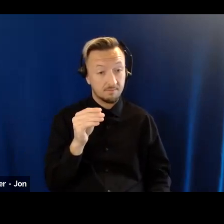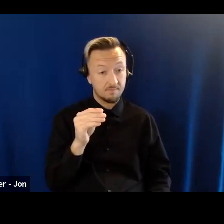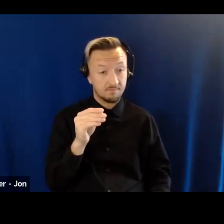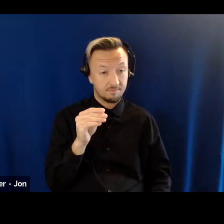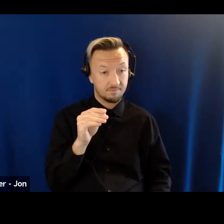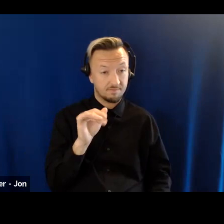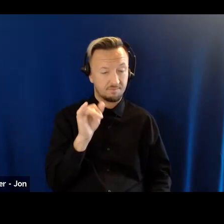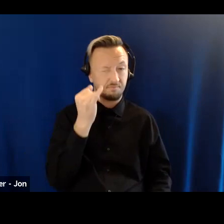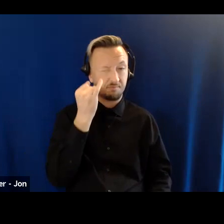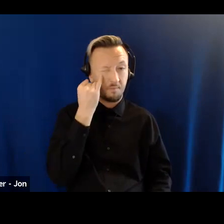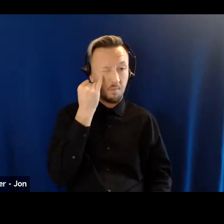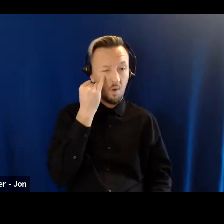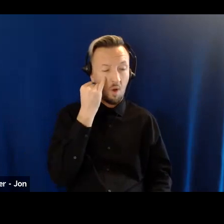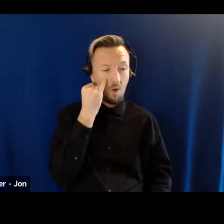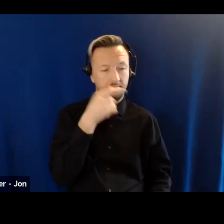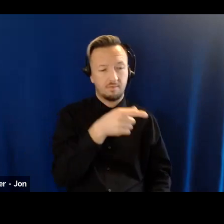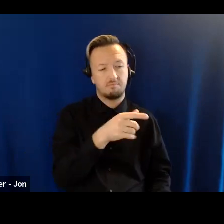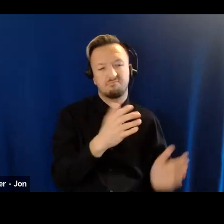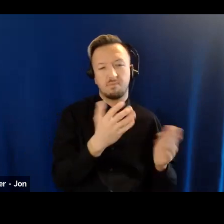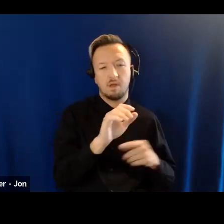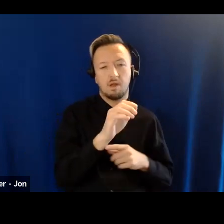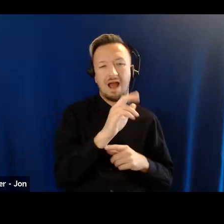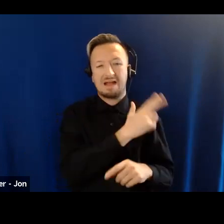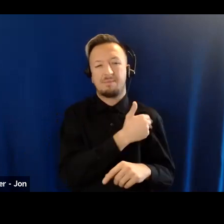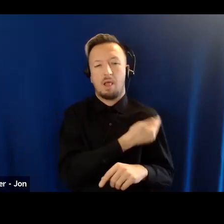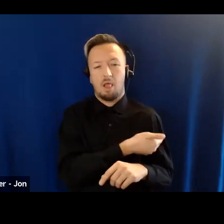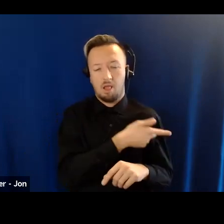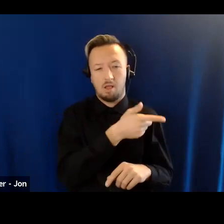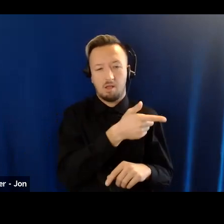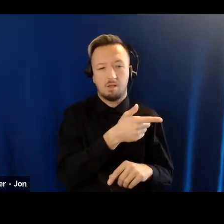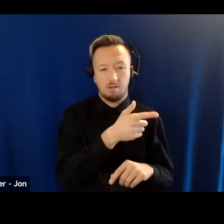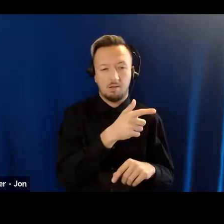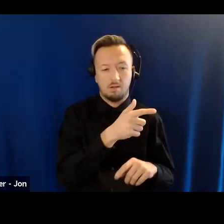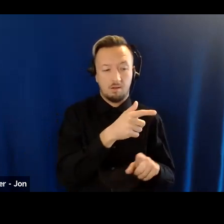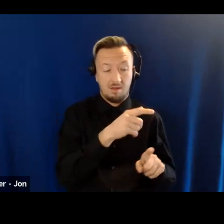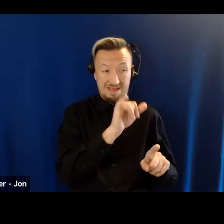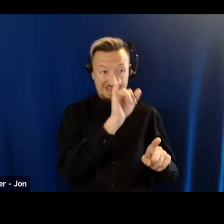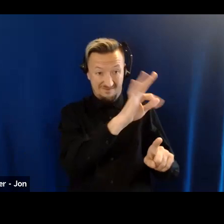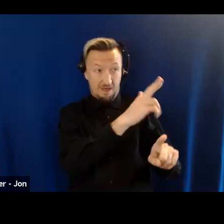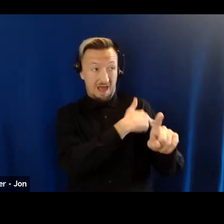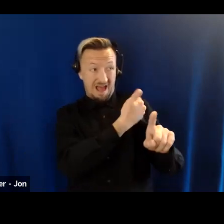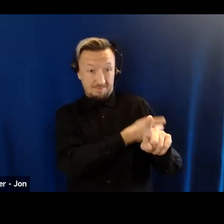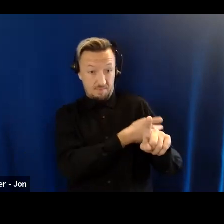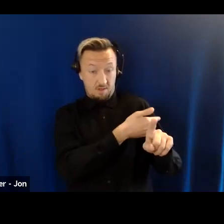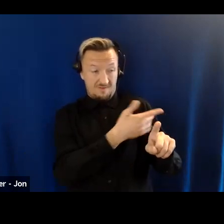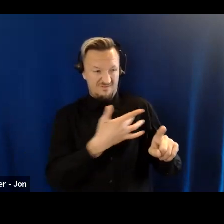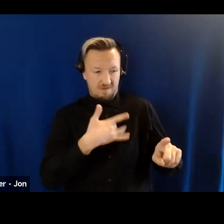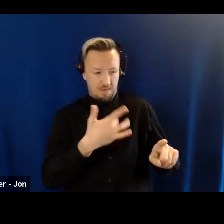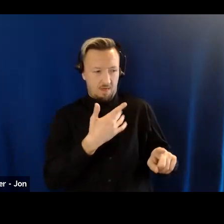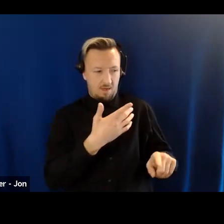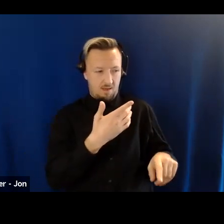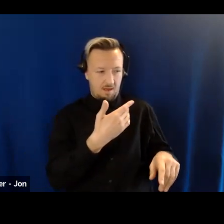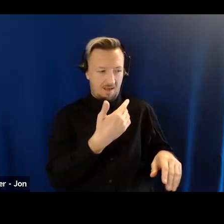care hospital believes that they need the hospital bed for